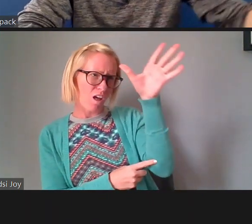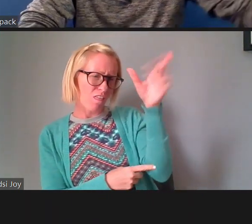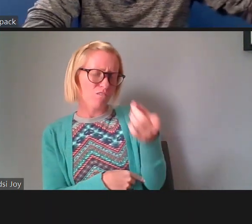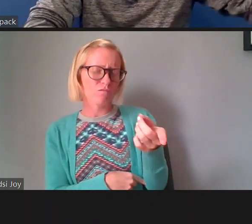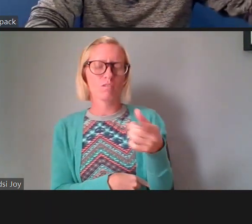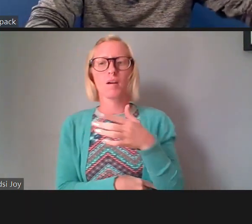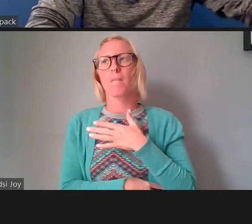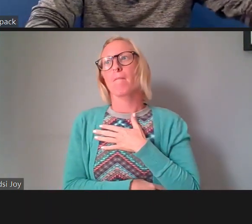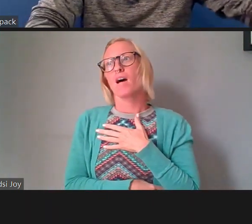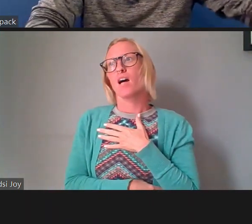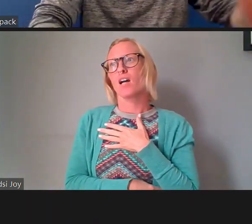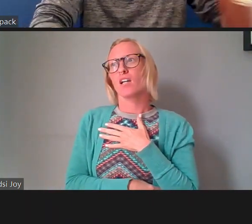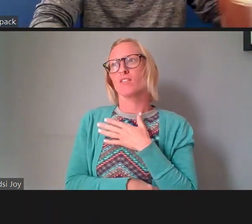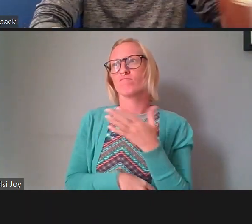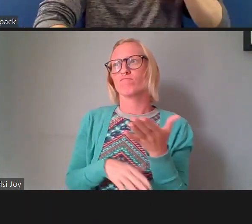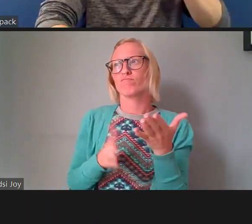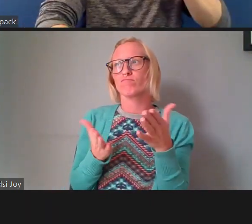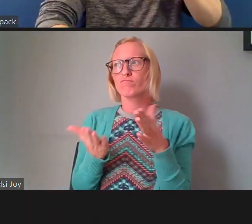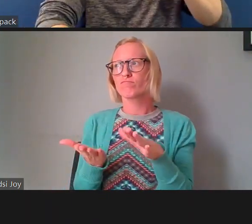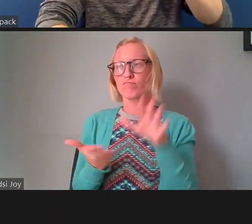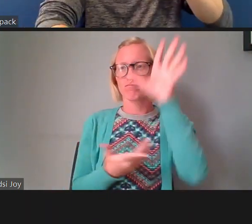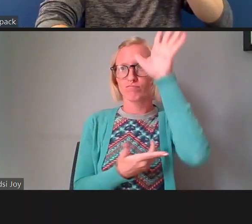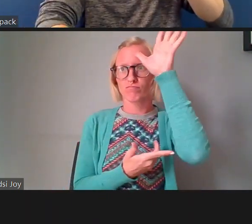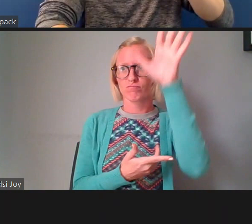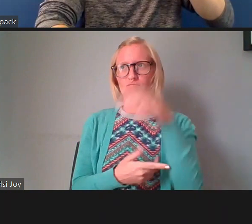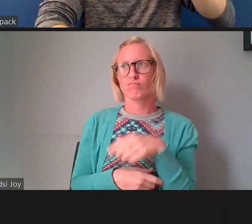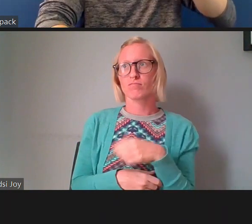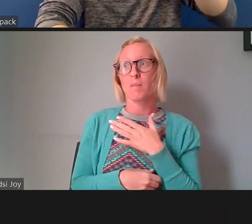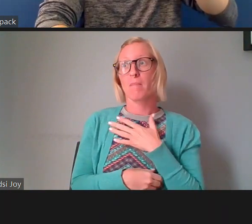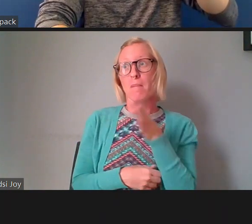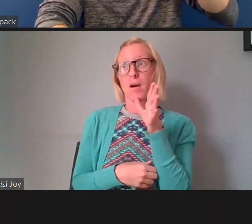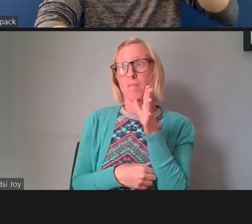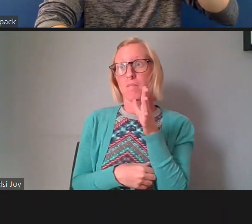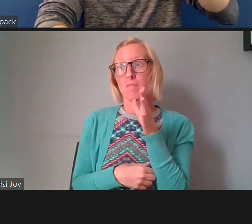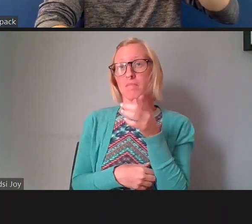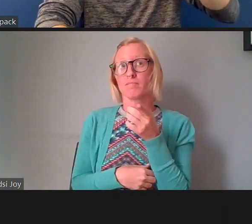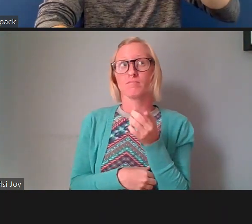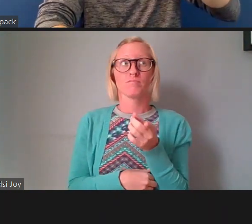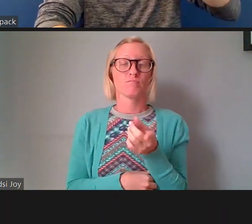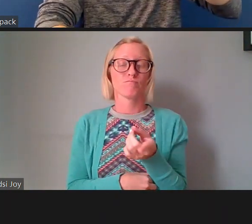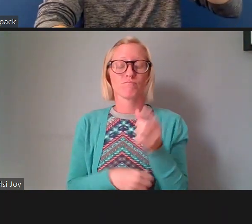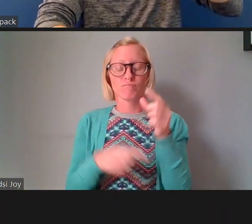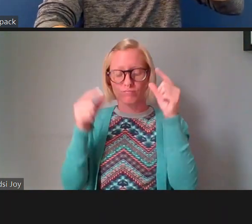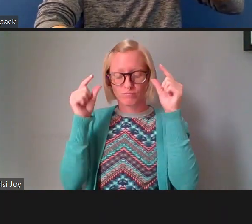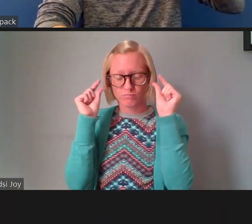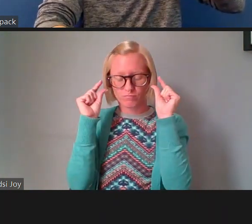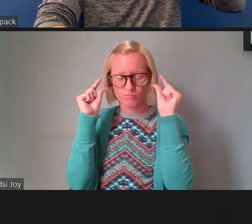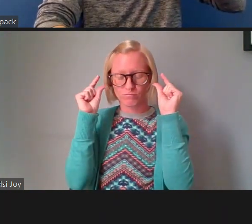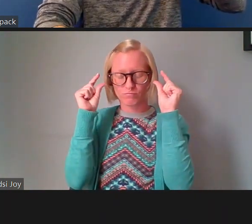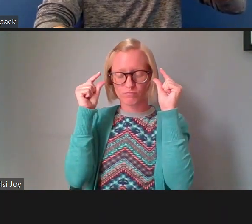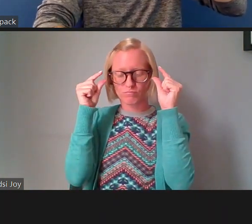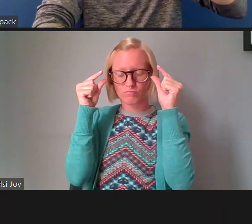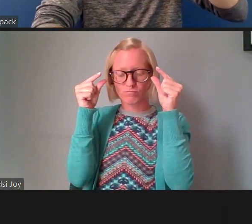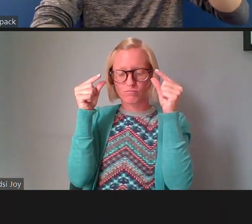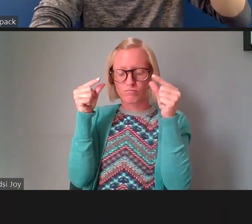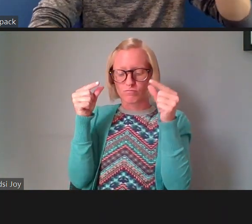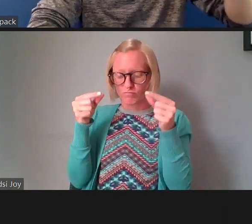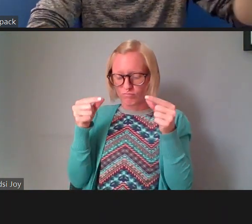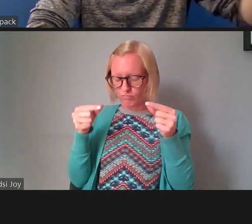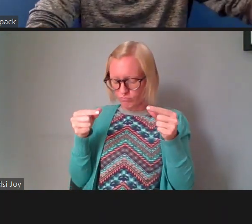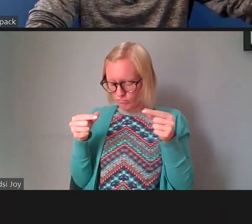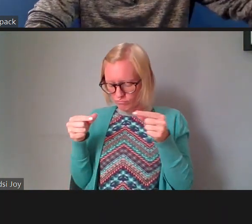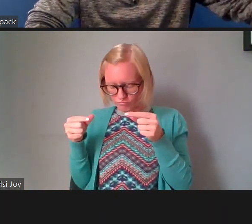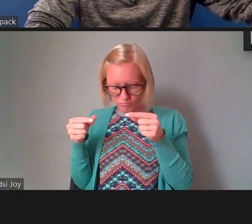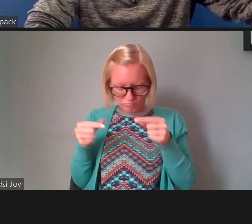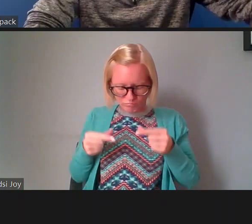dad's dead, he said quickly. And my mum? He took off his glasses and looked vainly for something with which to clean